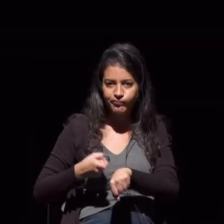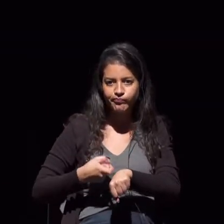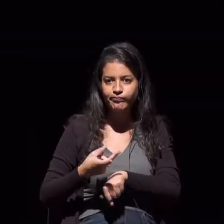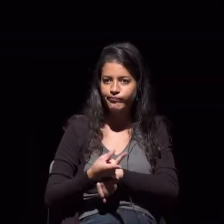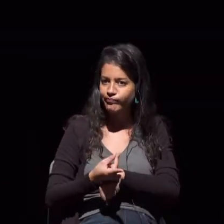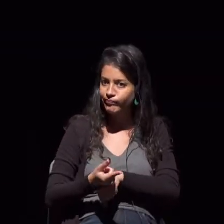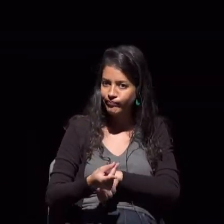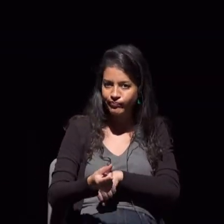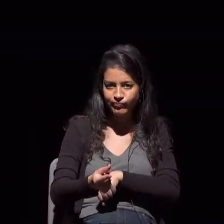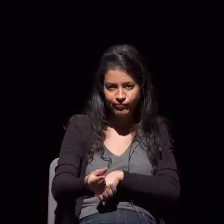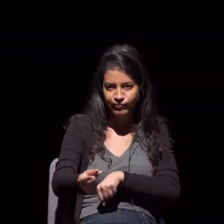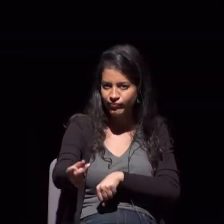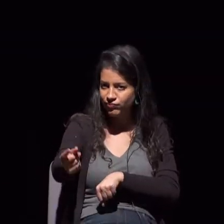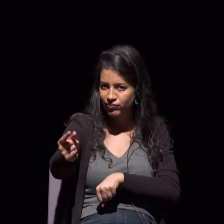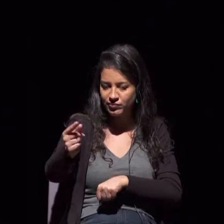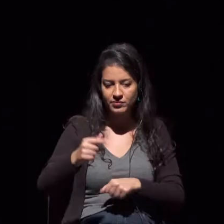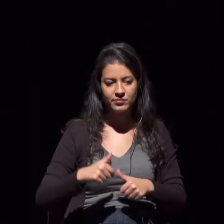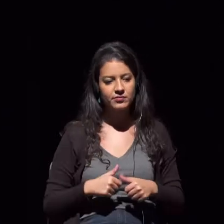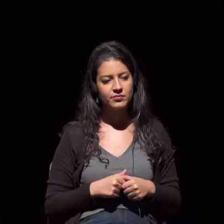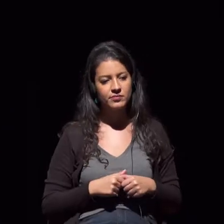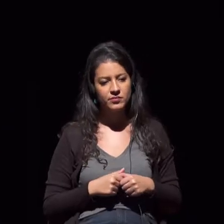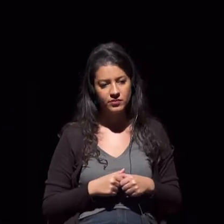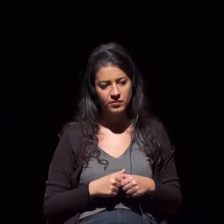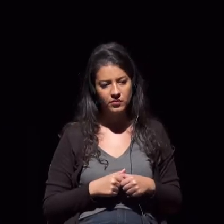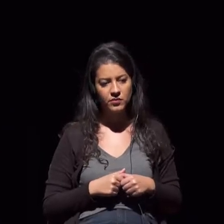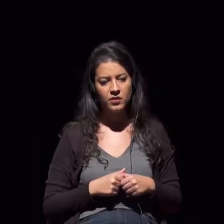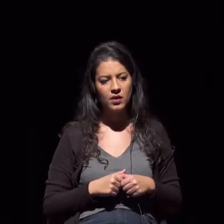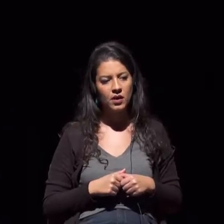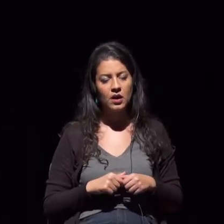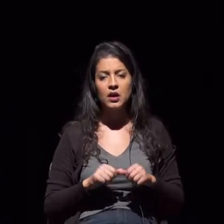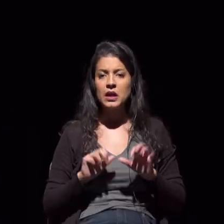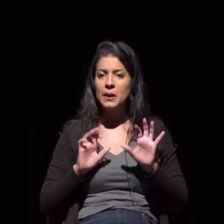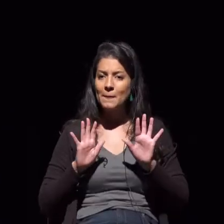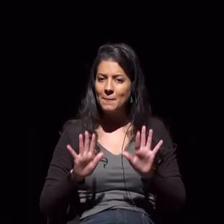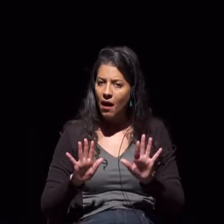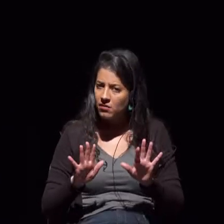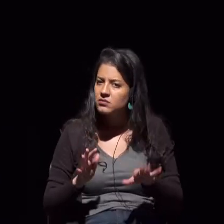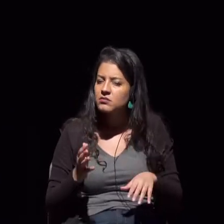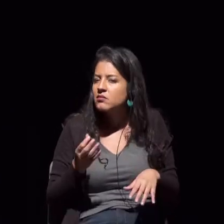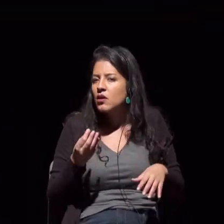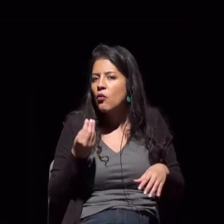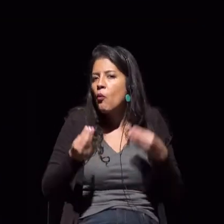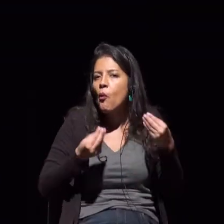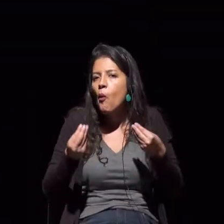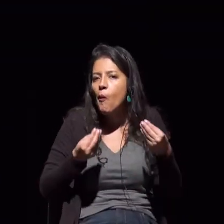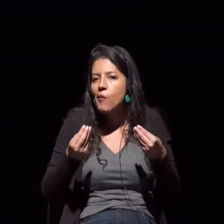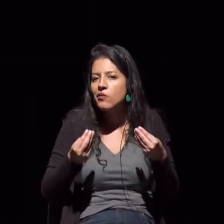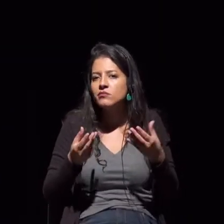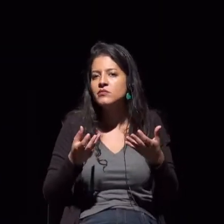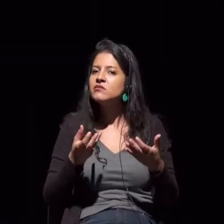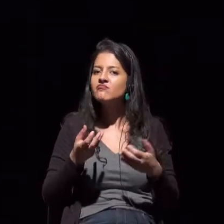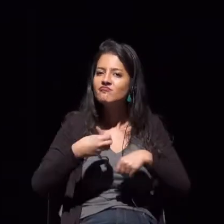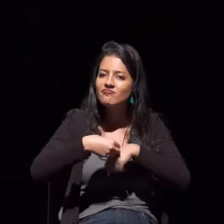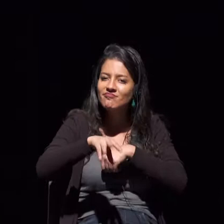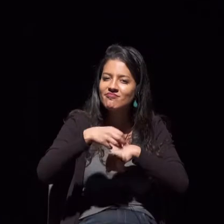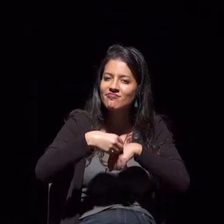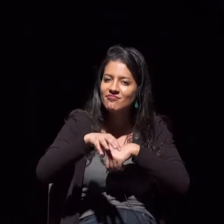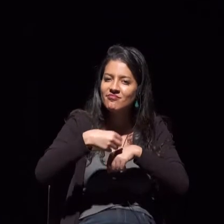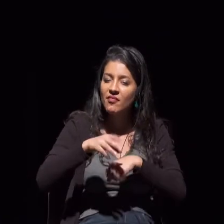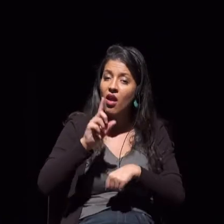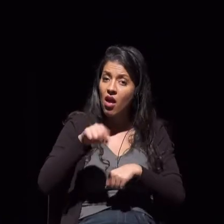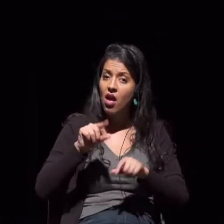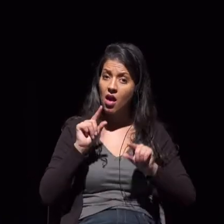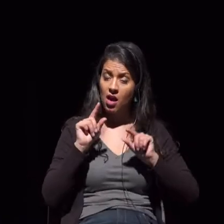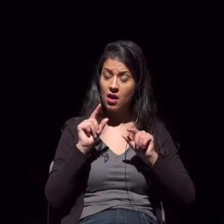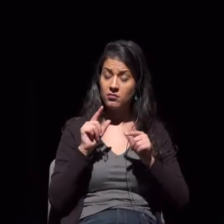know, finding a language to speak to these issues that are sometimes quite problematic. And as you see, it's